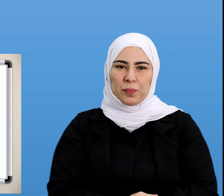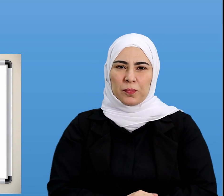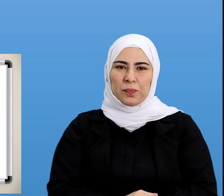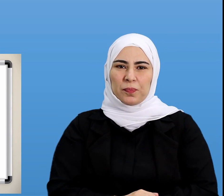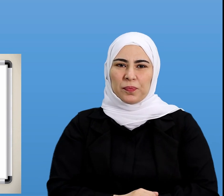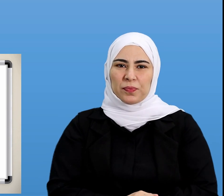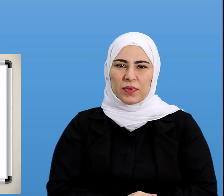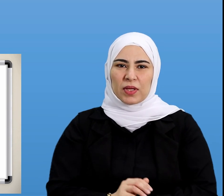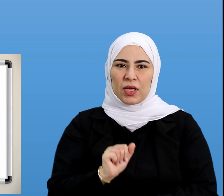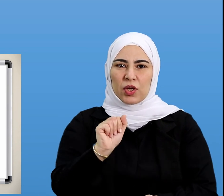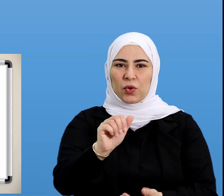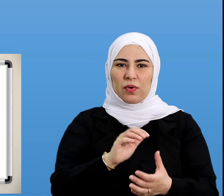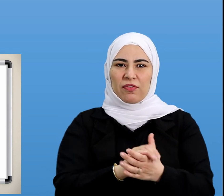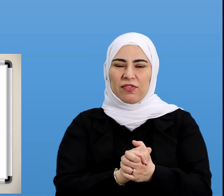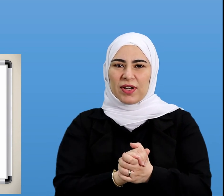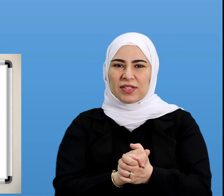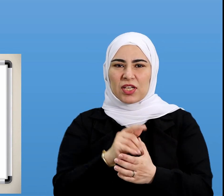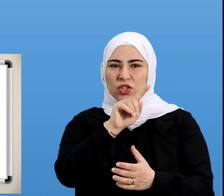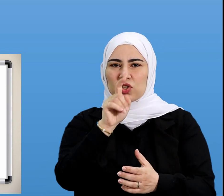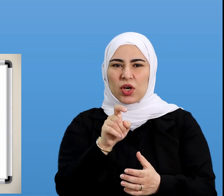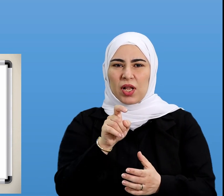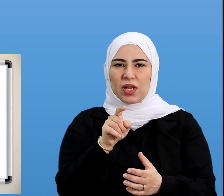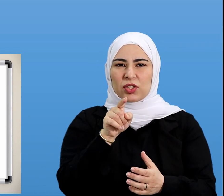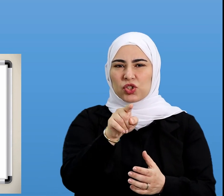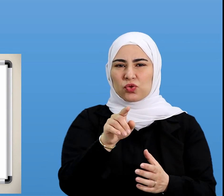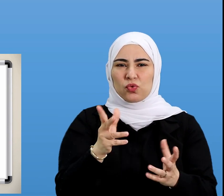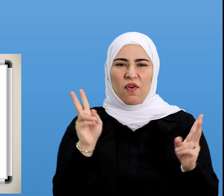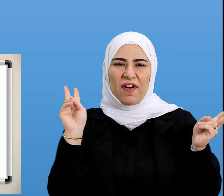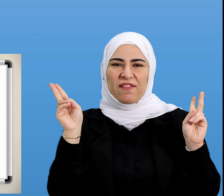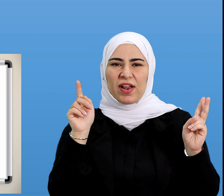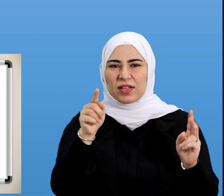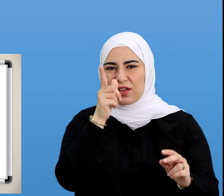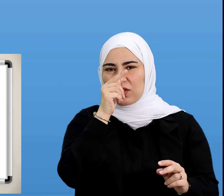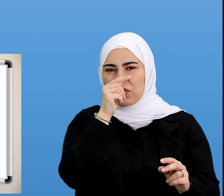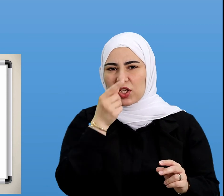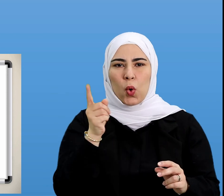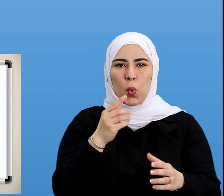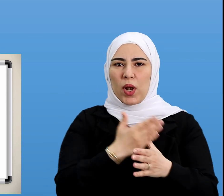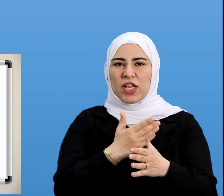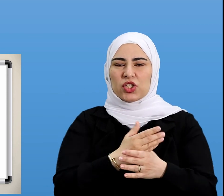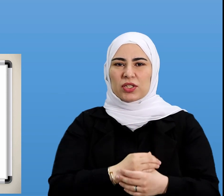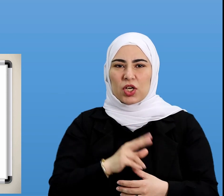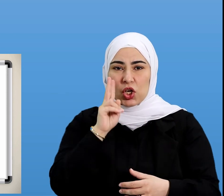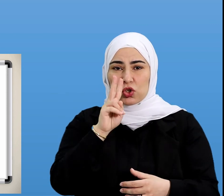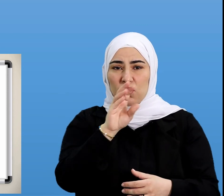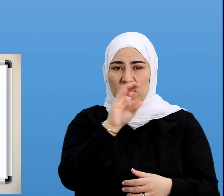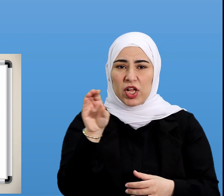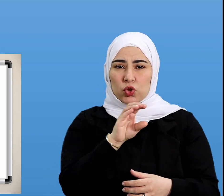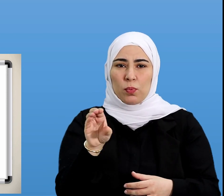at these answers, and the correct answer is number 2. Your